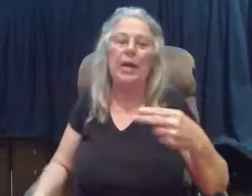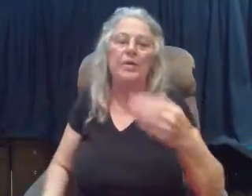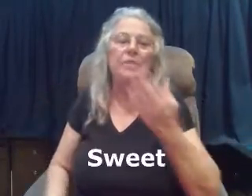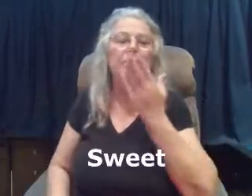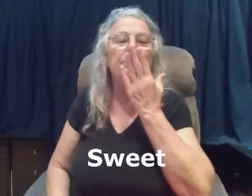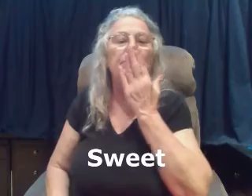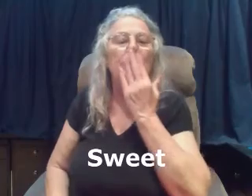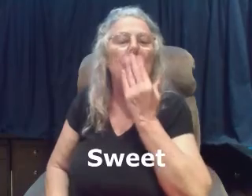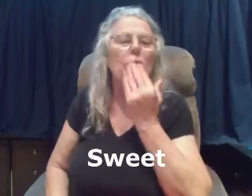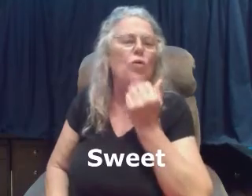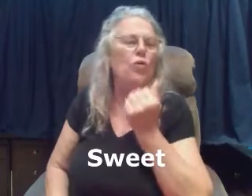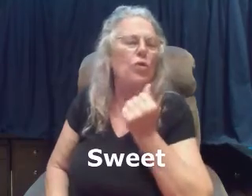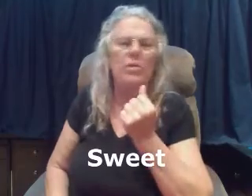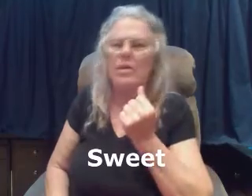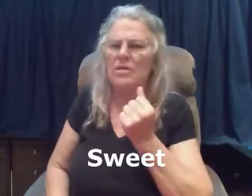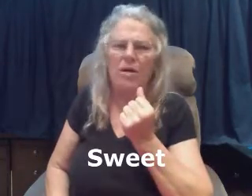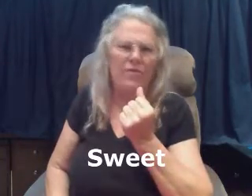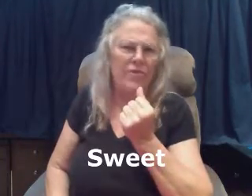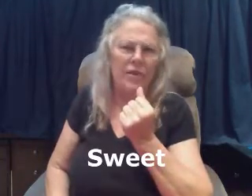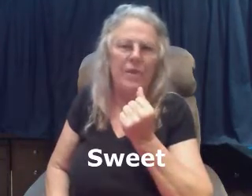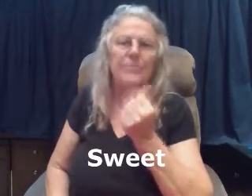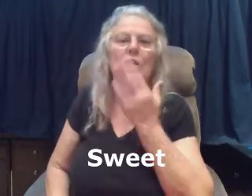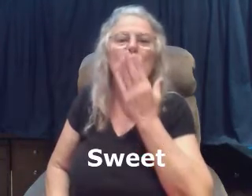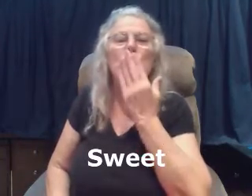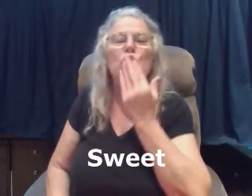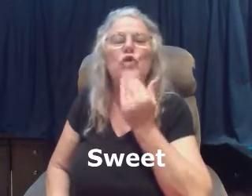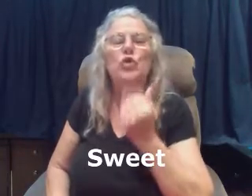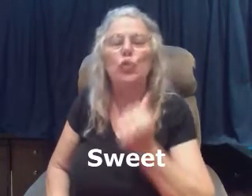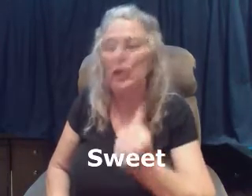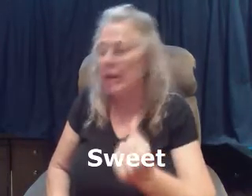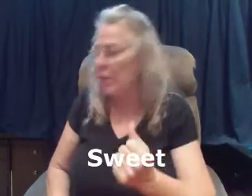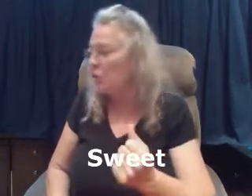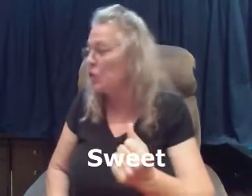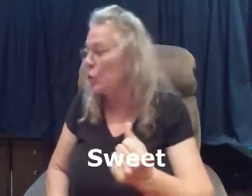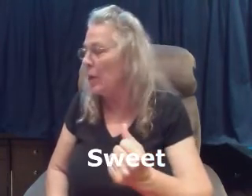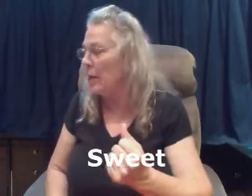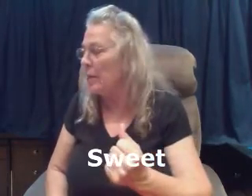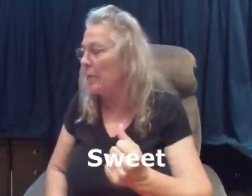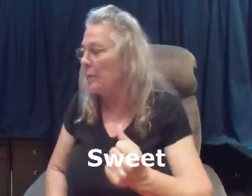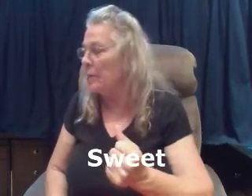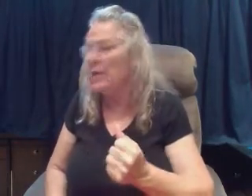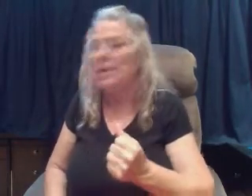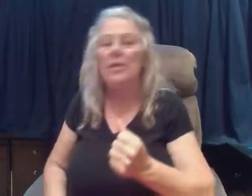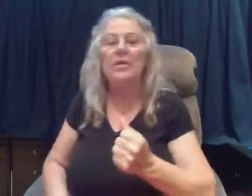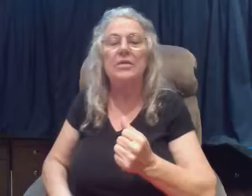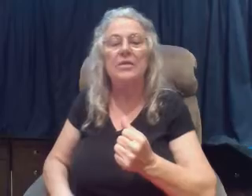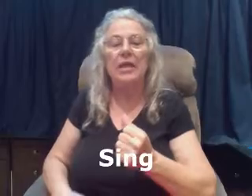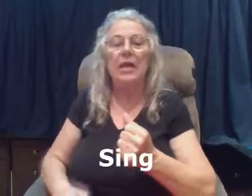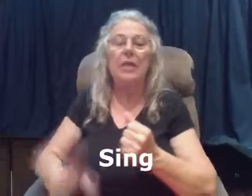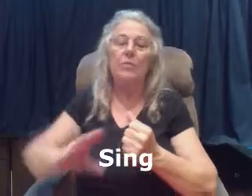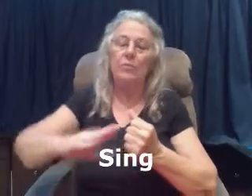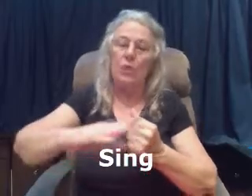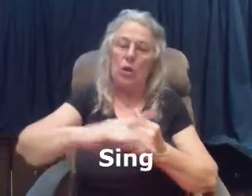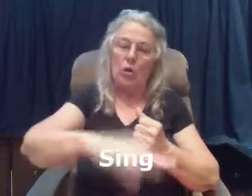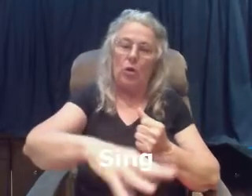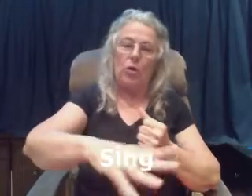Sweet. Ooh, good things off the lips. Sweet or sweetly. Singing,